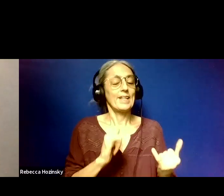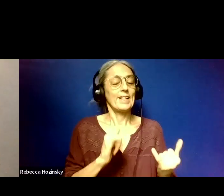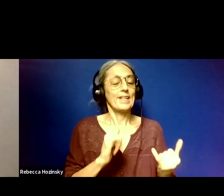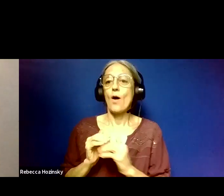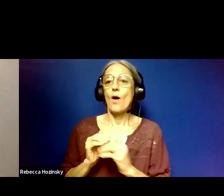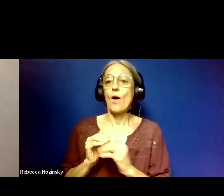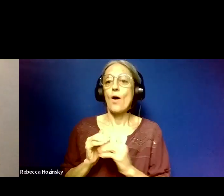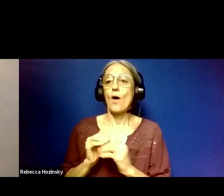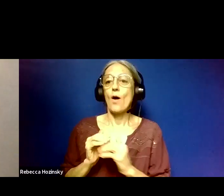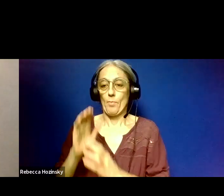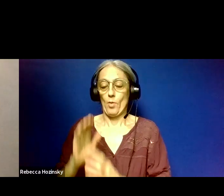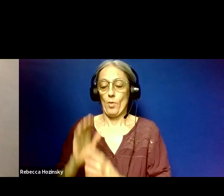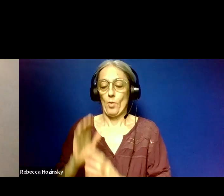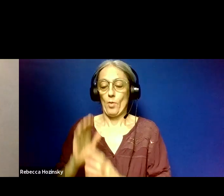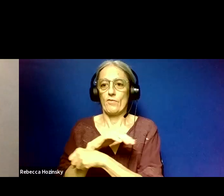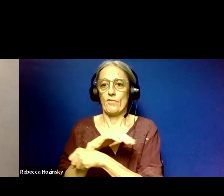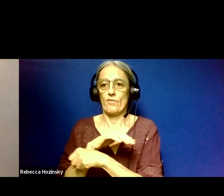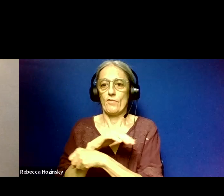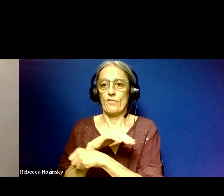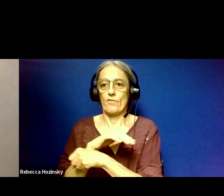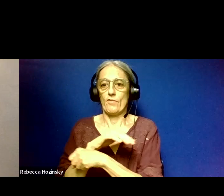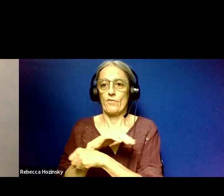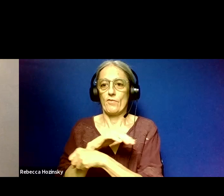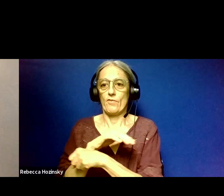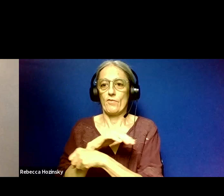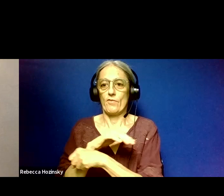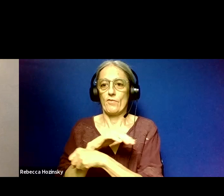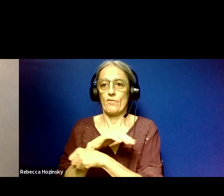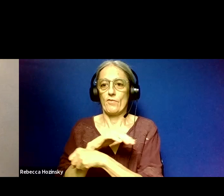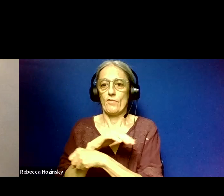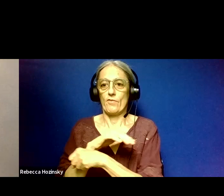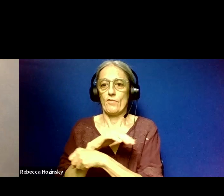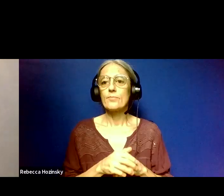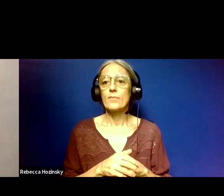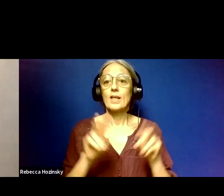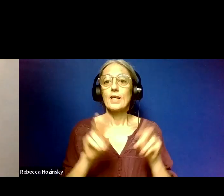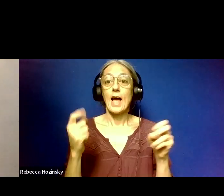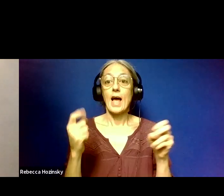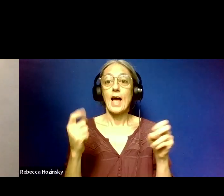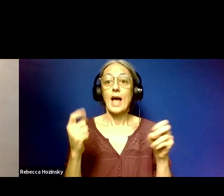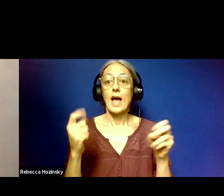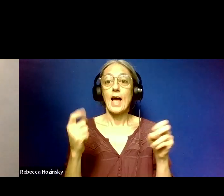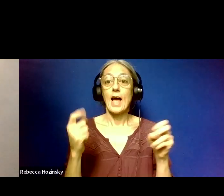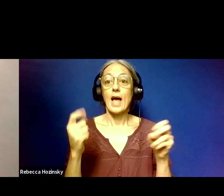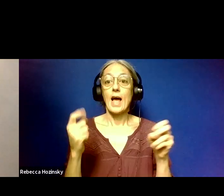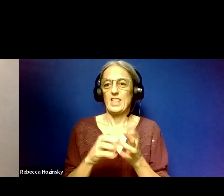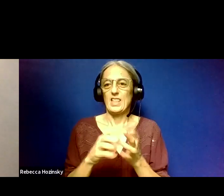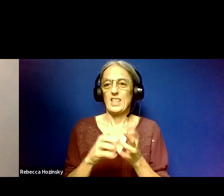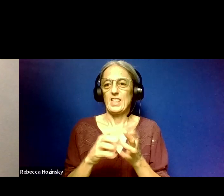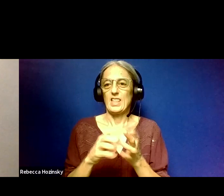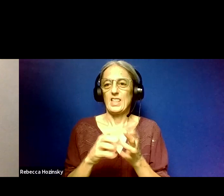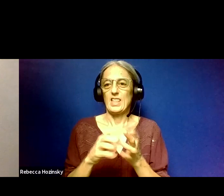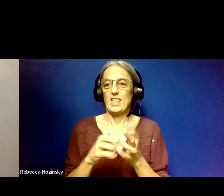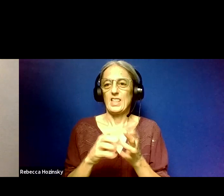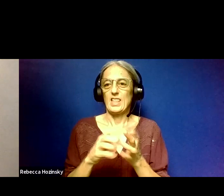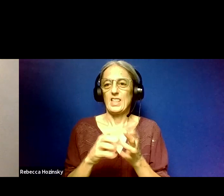individual? And I'm going to talk about Title I a bit because it's incredibly important, and a lot of people aren't familiar with it because it's